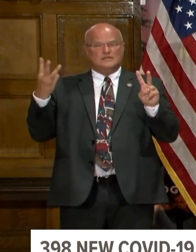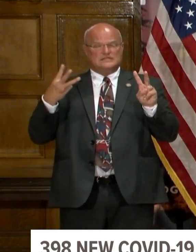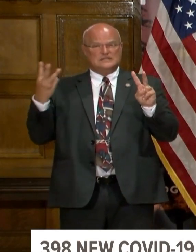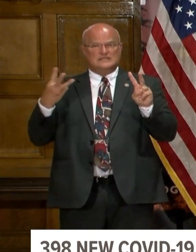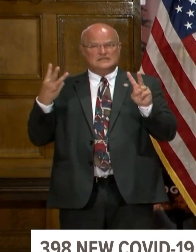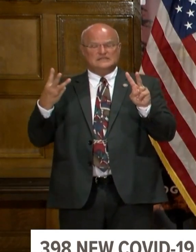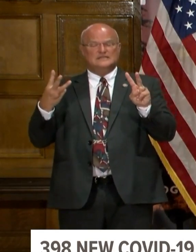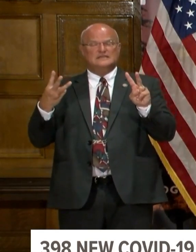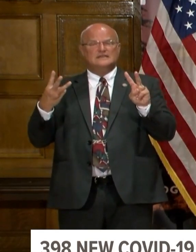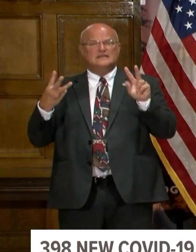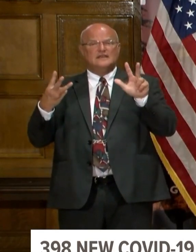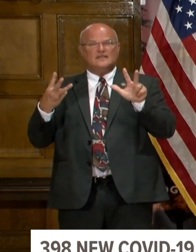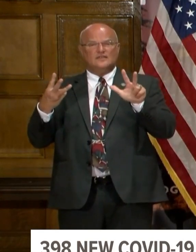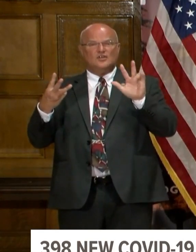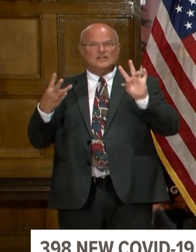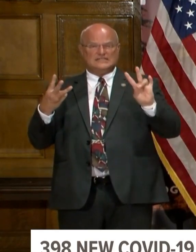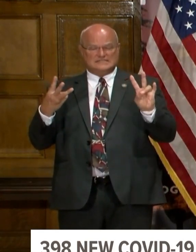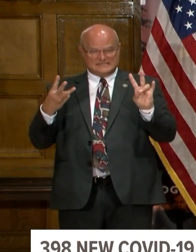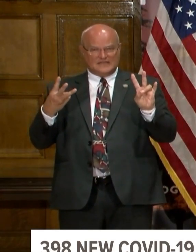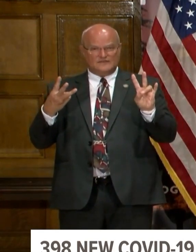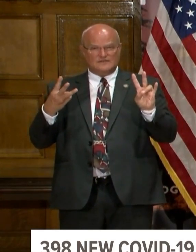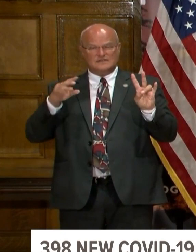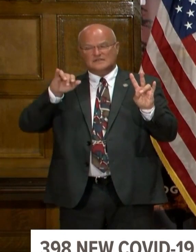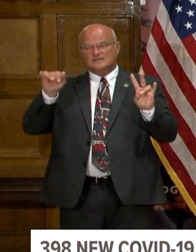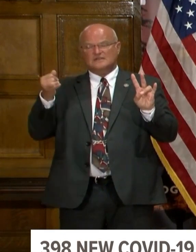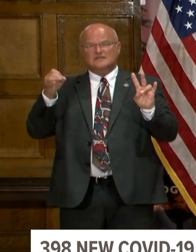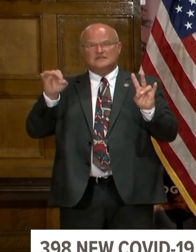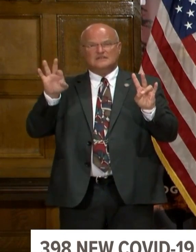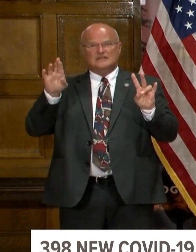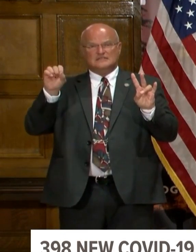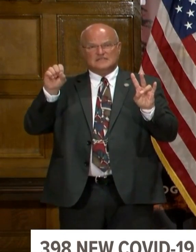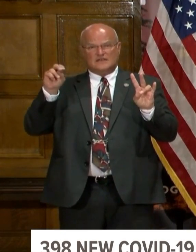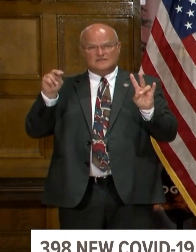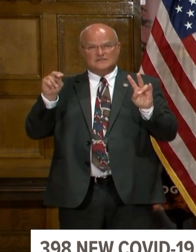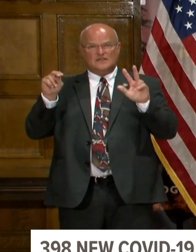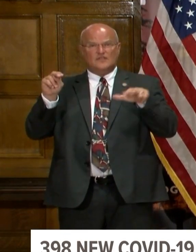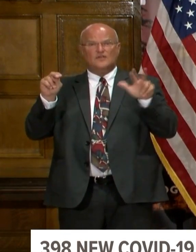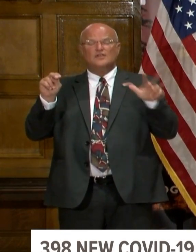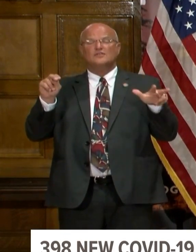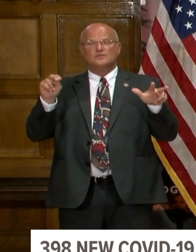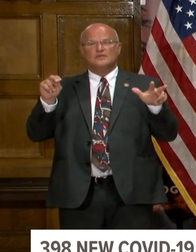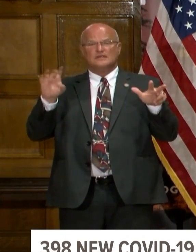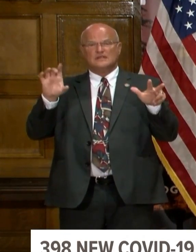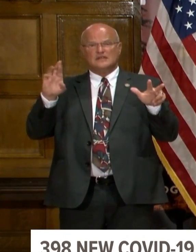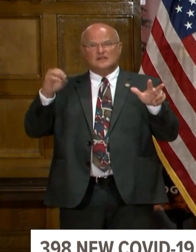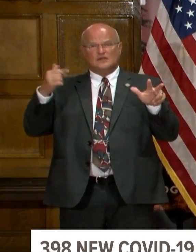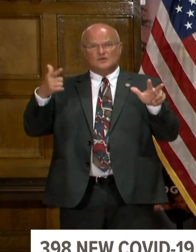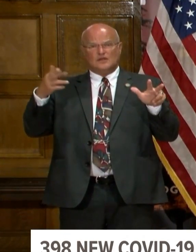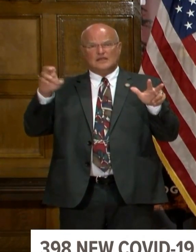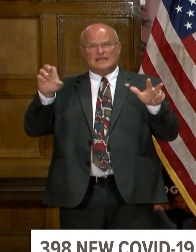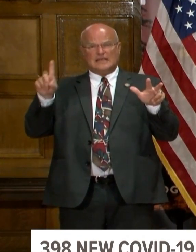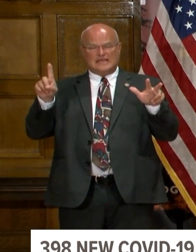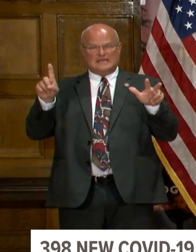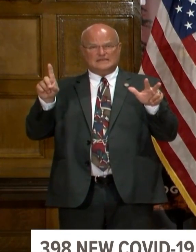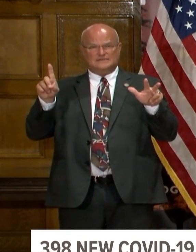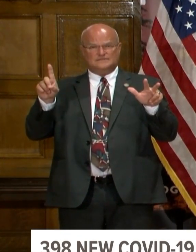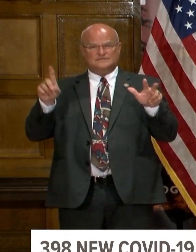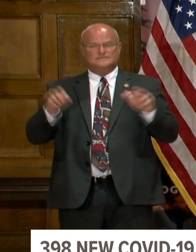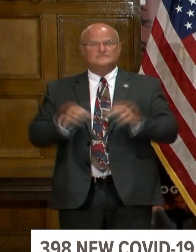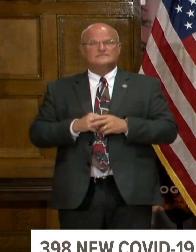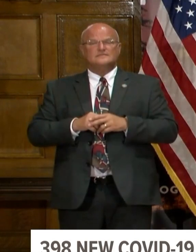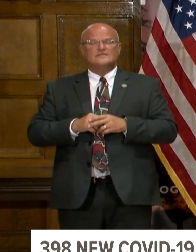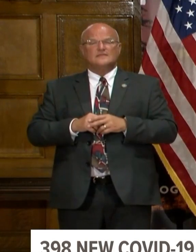County, which is now at 37, Jefferson at 33, and lastly, Craighead County.